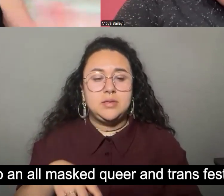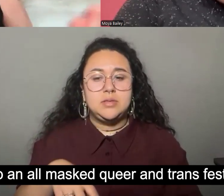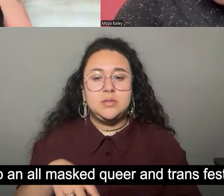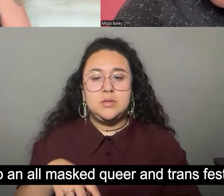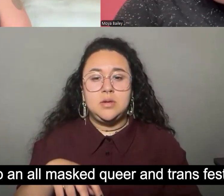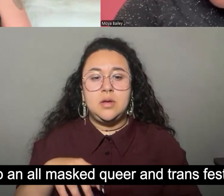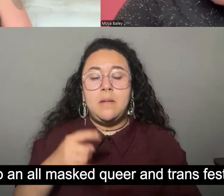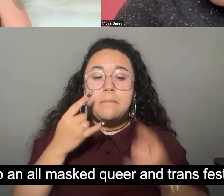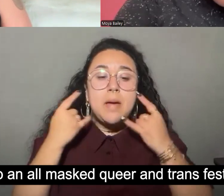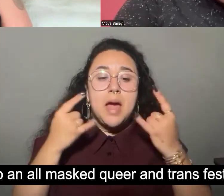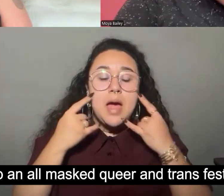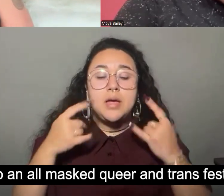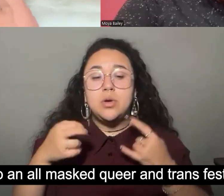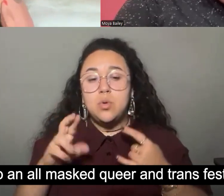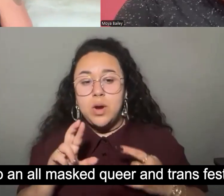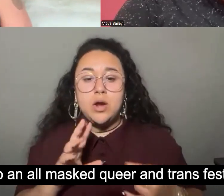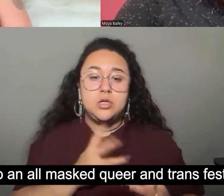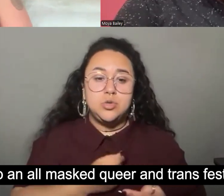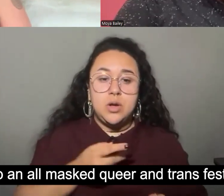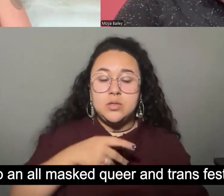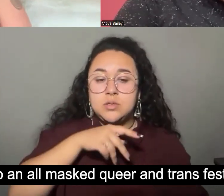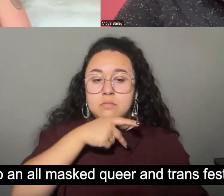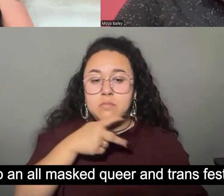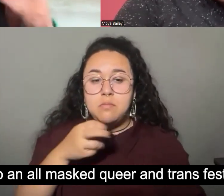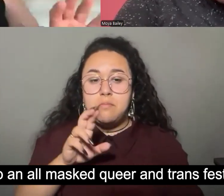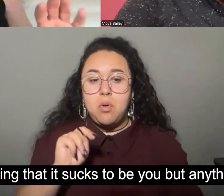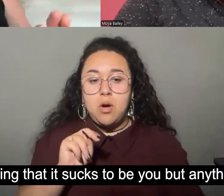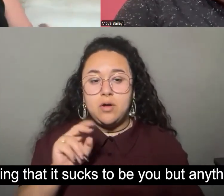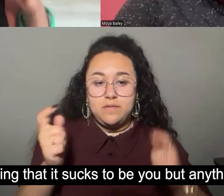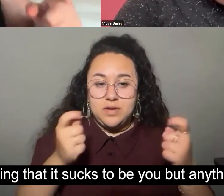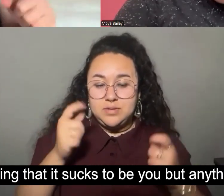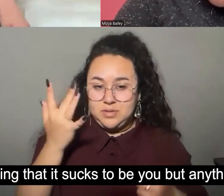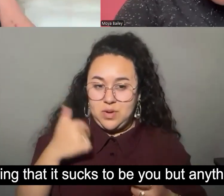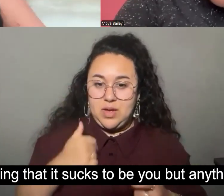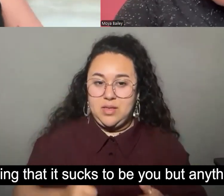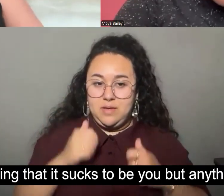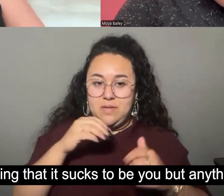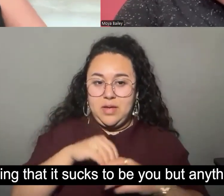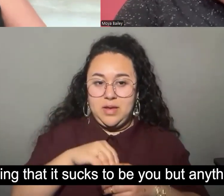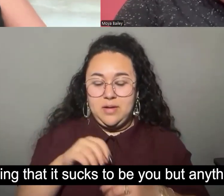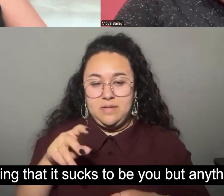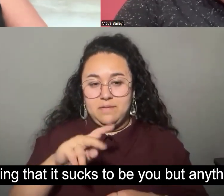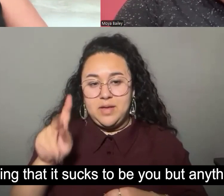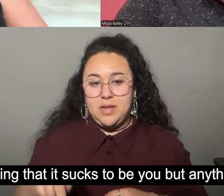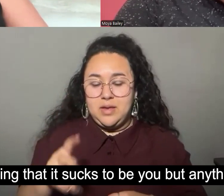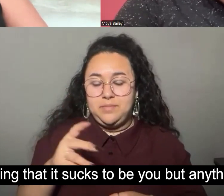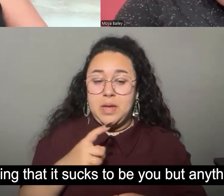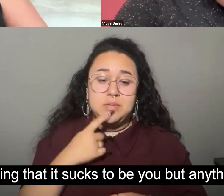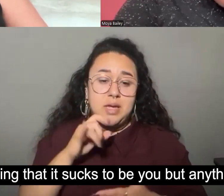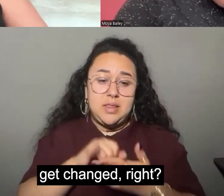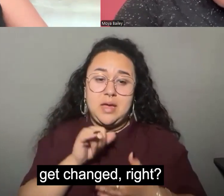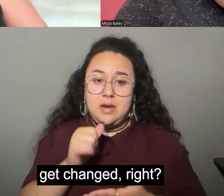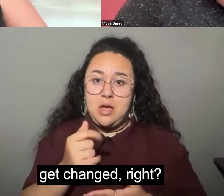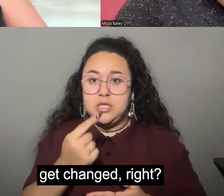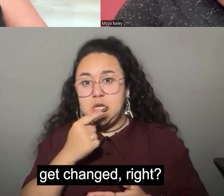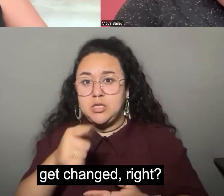air purifiers. That's why I live in Philly. And I'm saying that not to be like, sucks to be you, but just to be like,